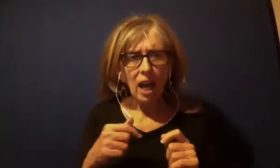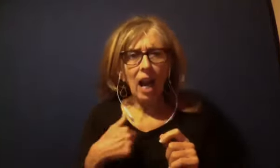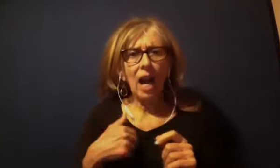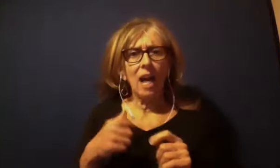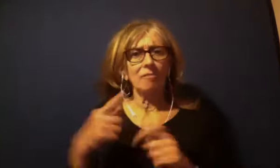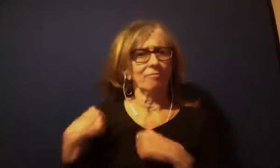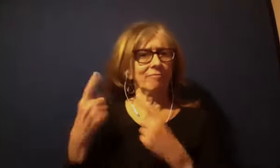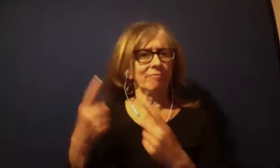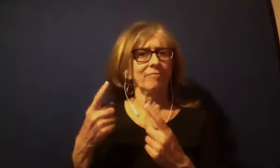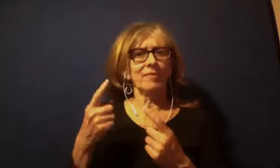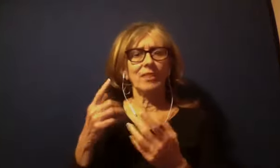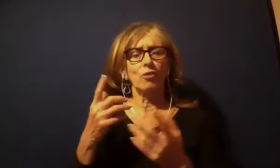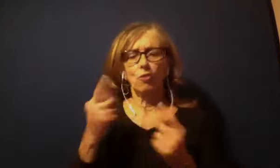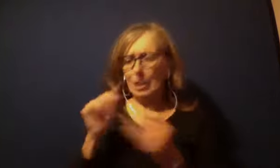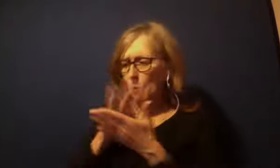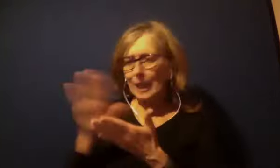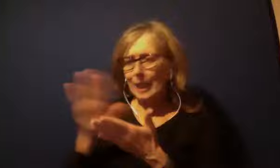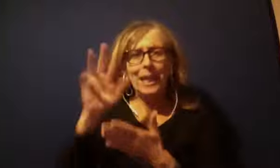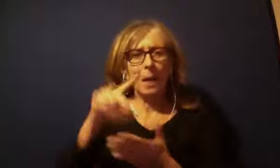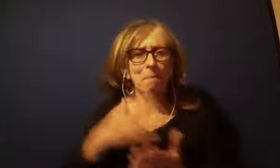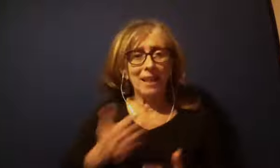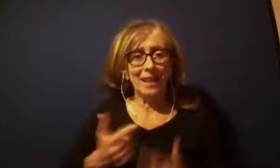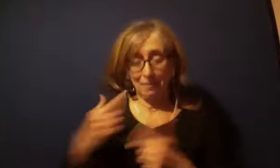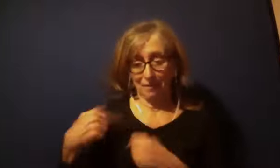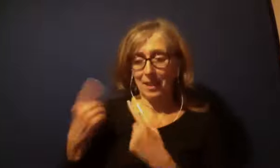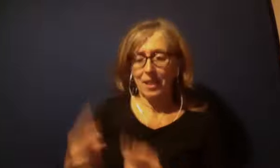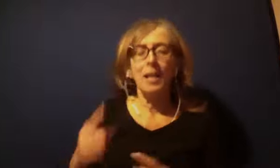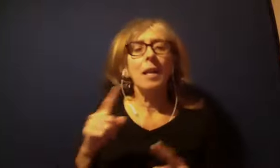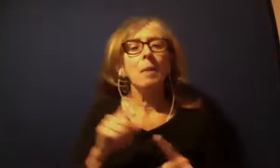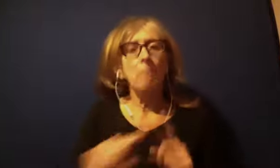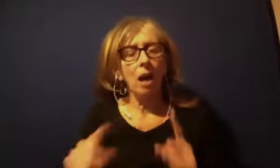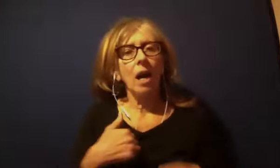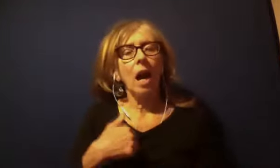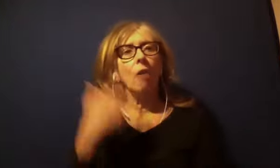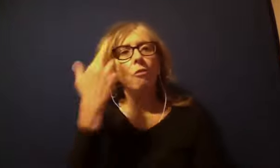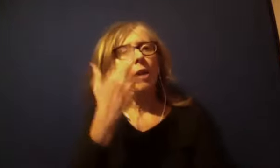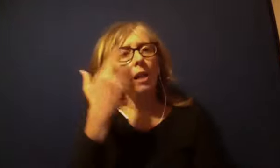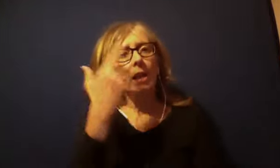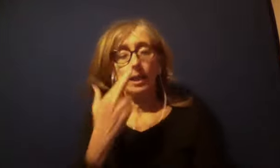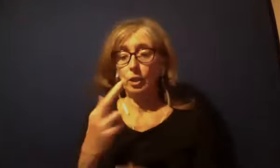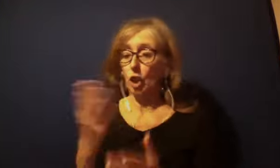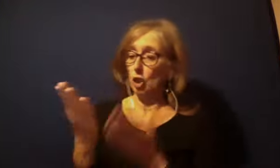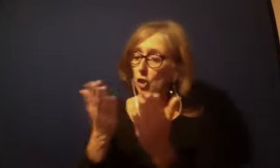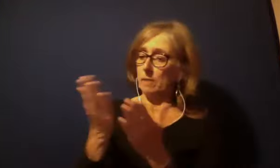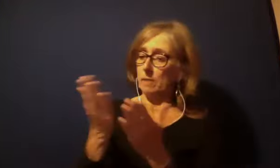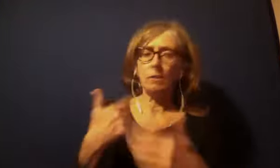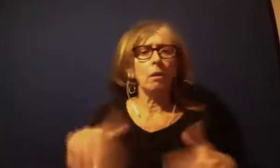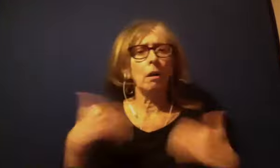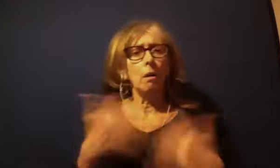up. But a great experience in finding out how important service was for me to take the focus off